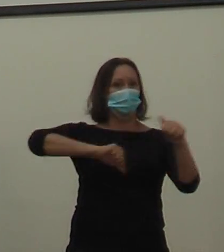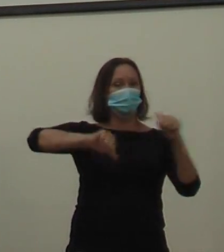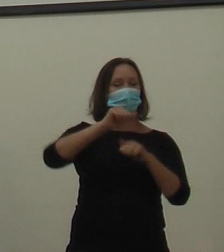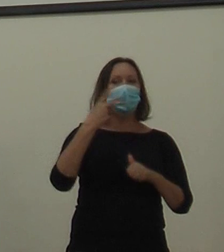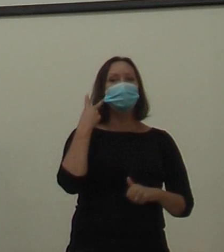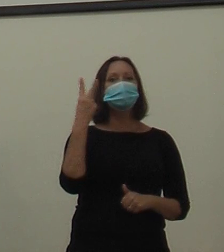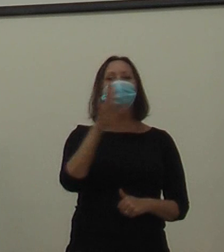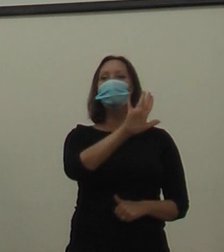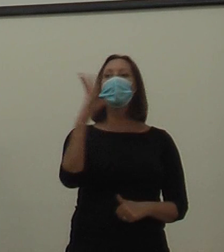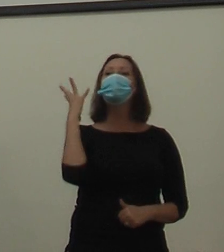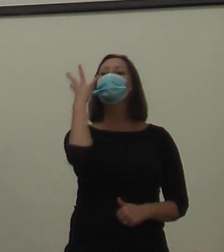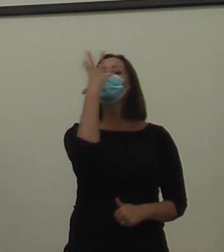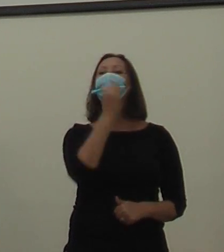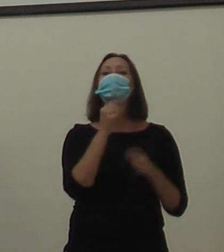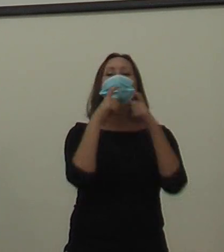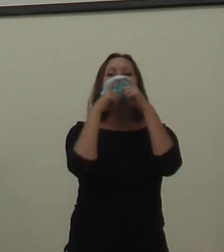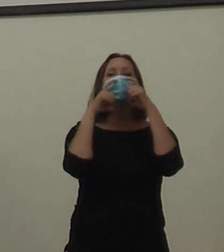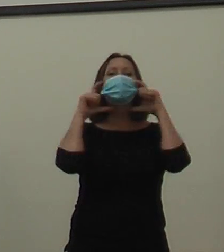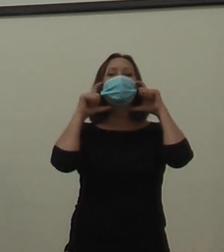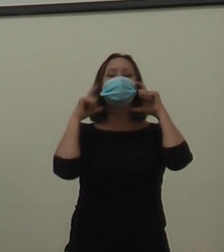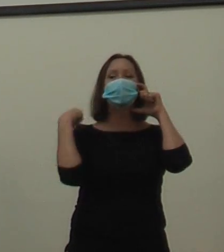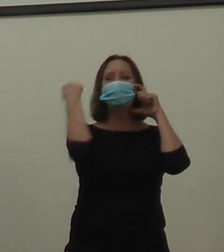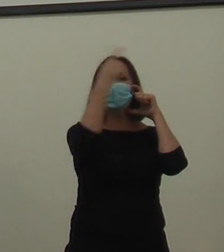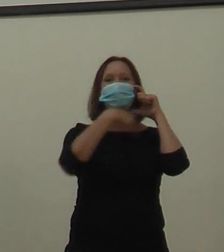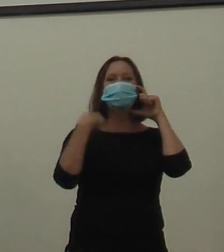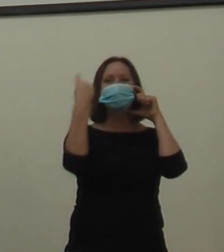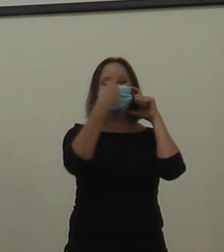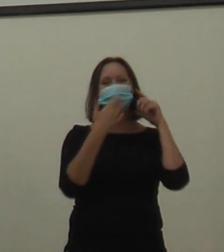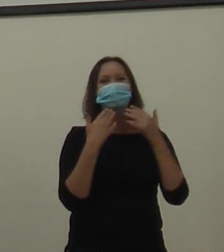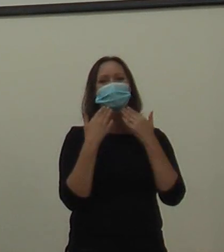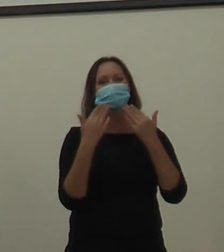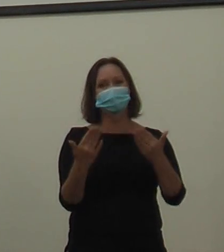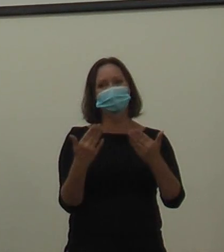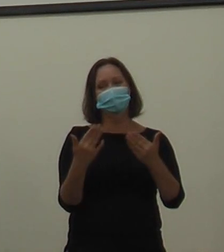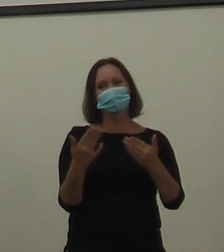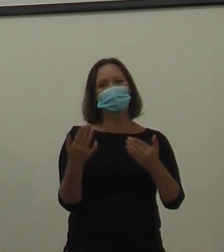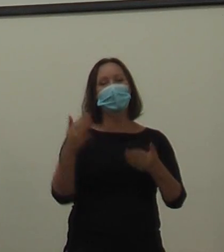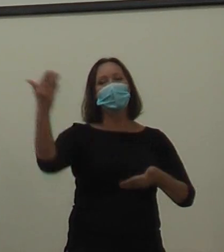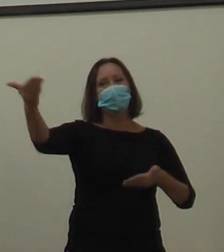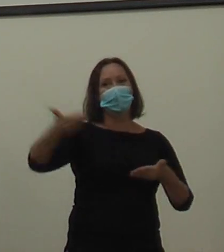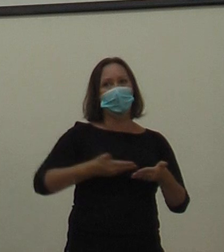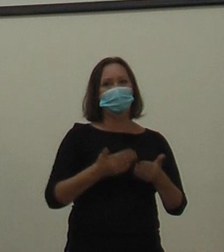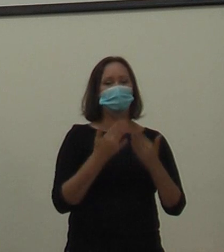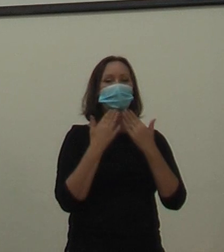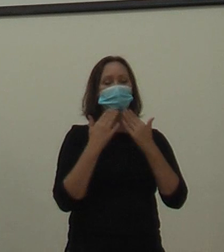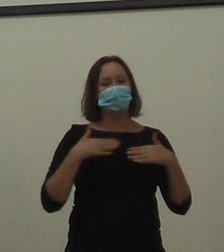masked face, I welcome you and thank you for being here.